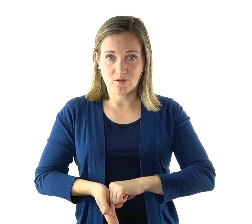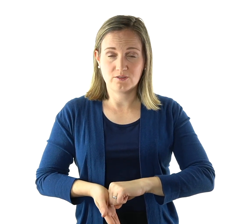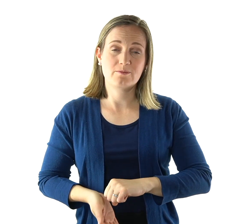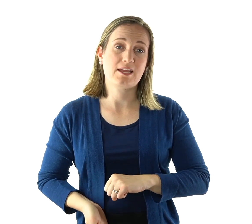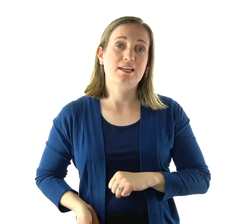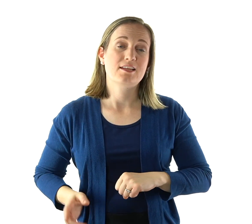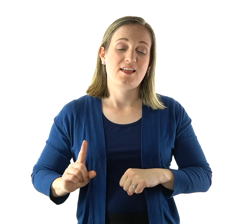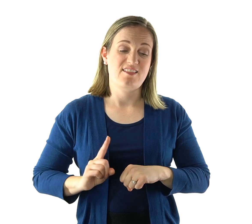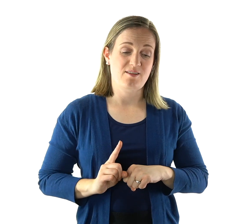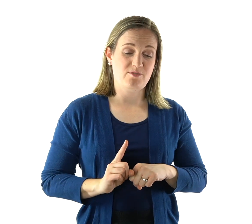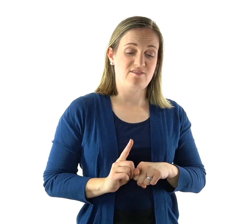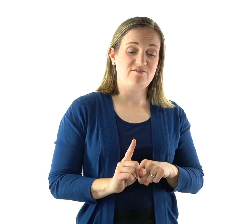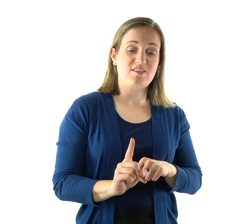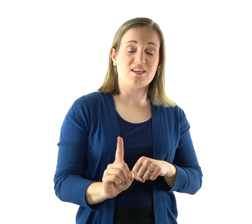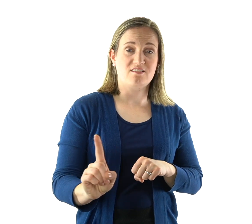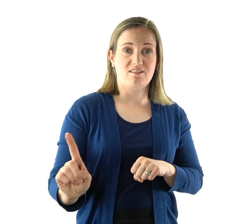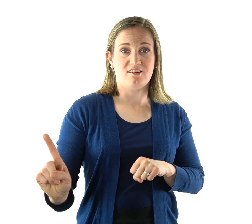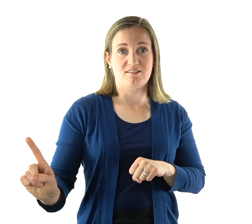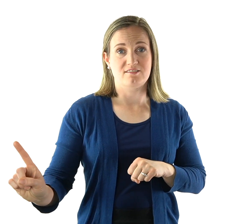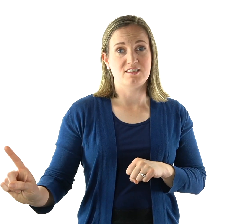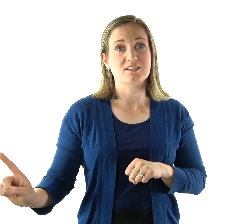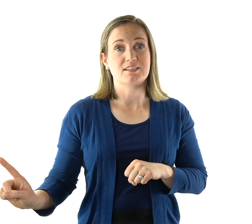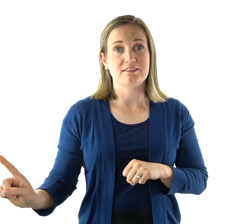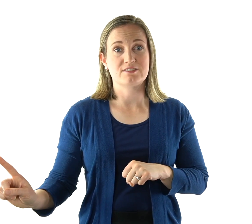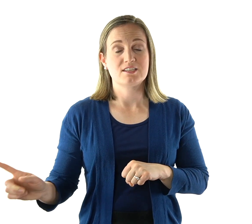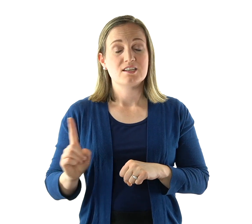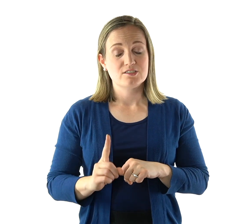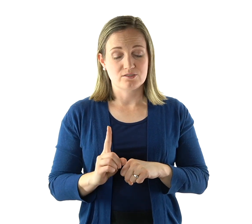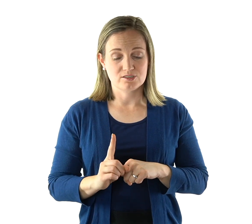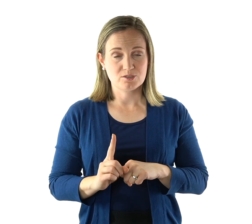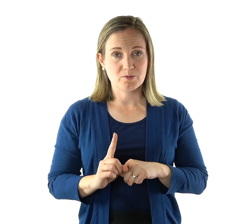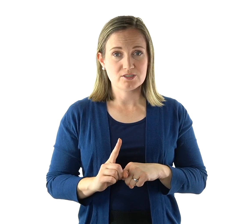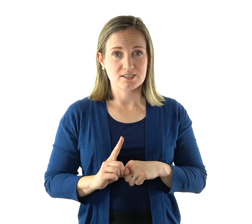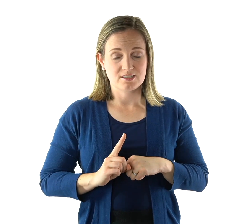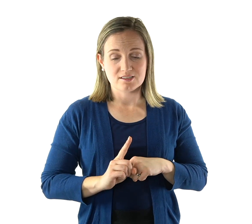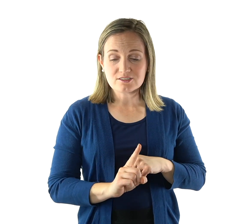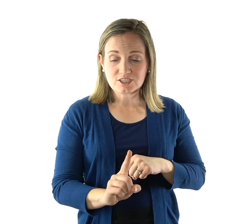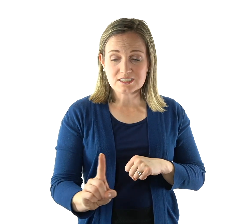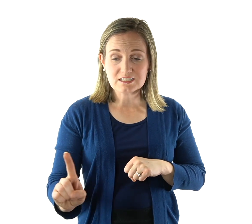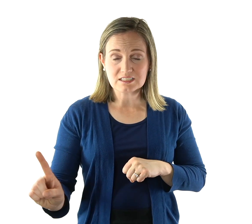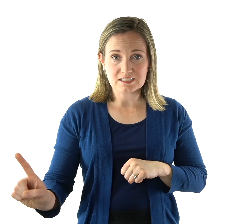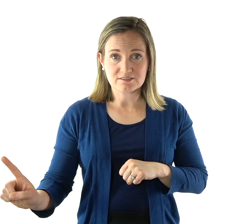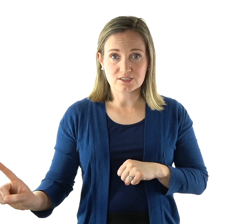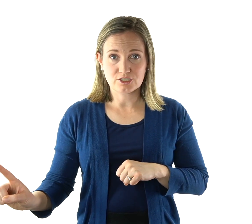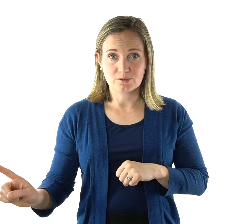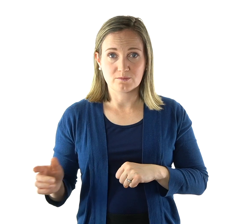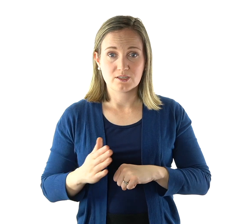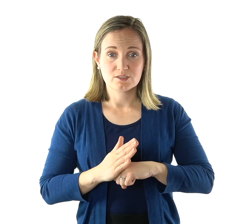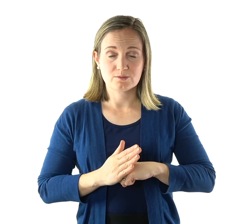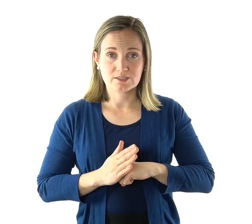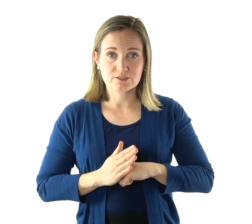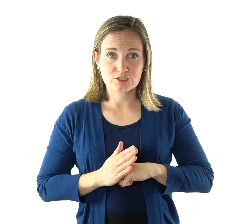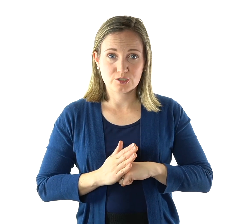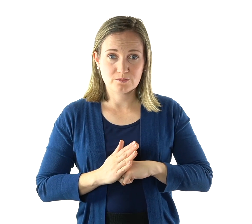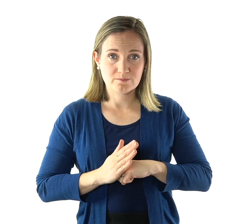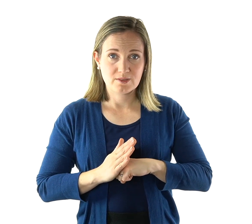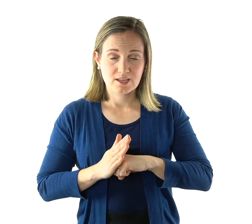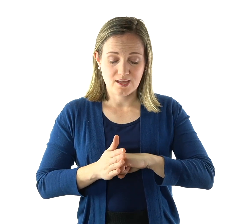the way, and then I put the finger that leaves. So this is the person. Jesus leaves the tomb. So here's the tomb, and